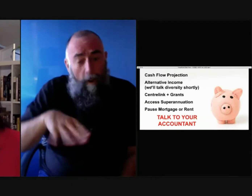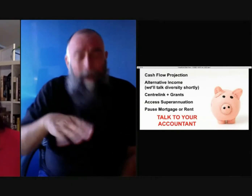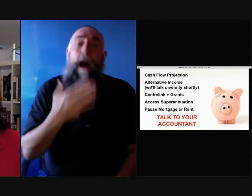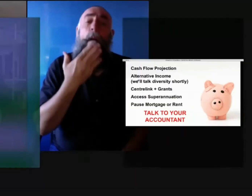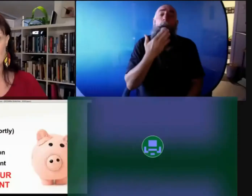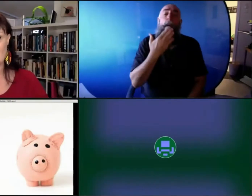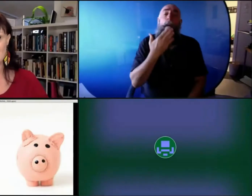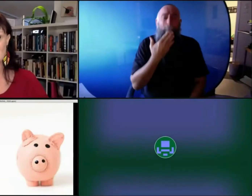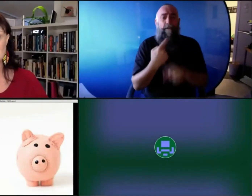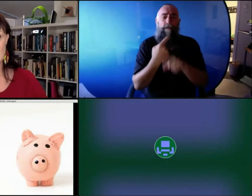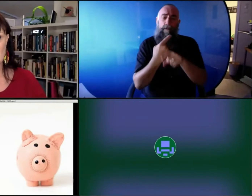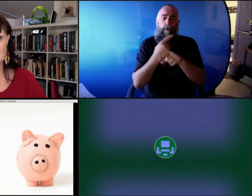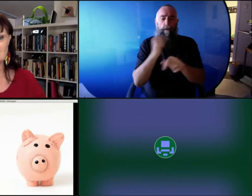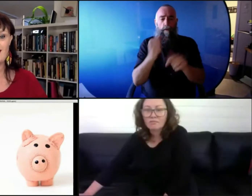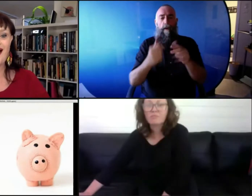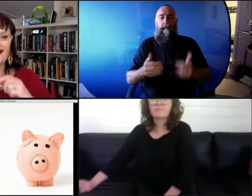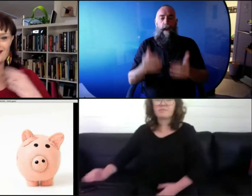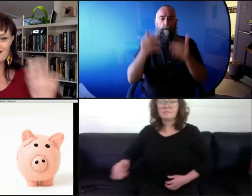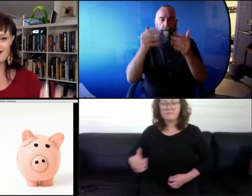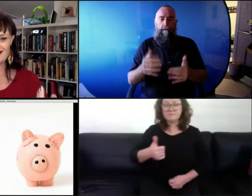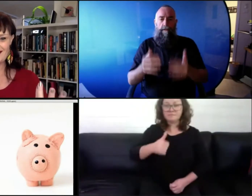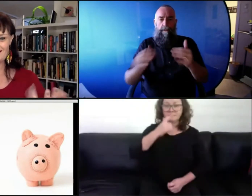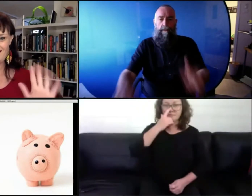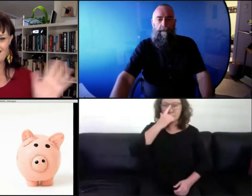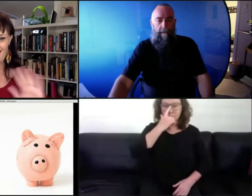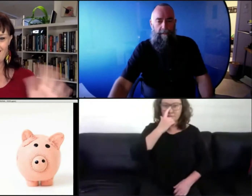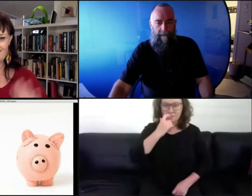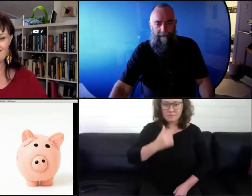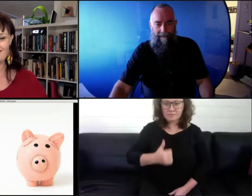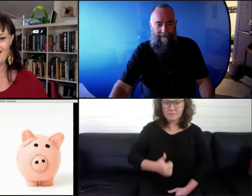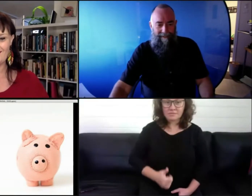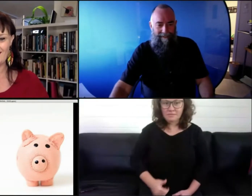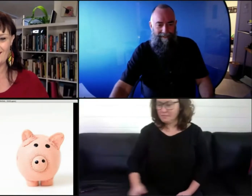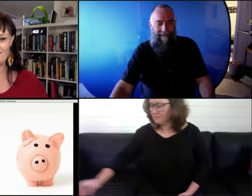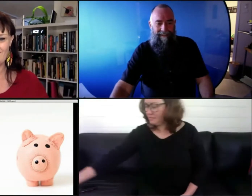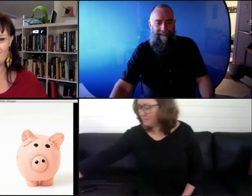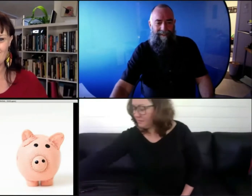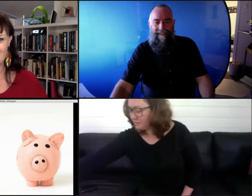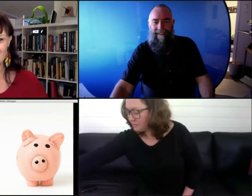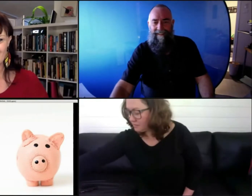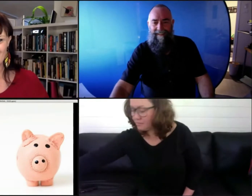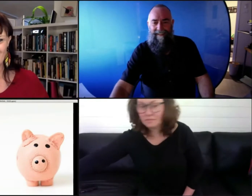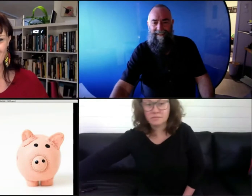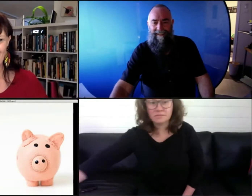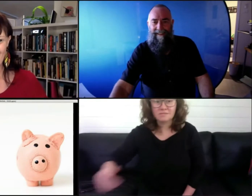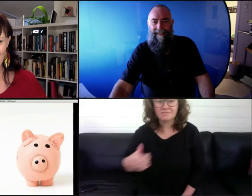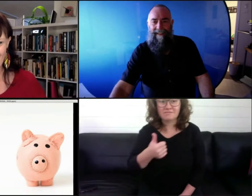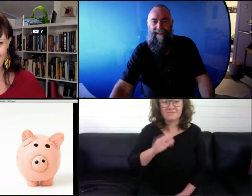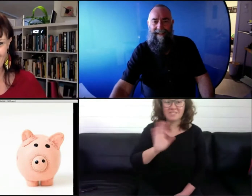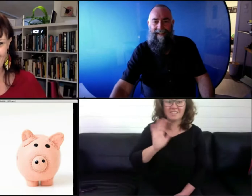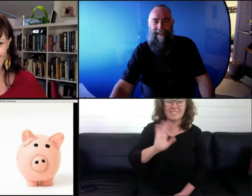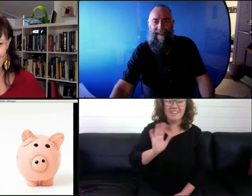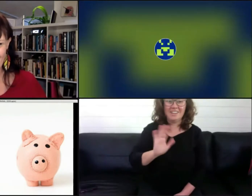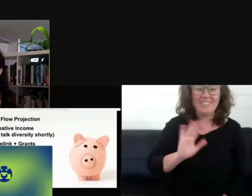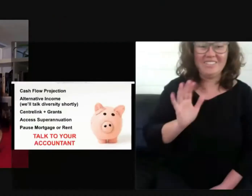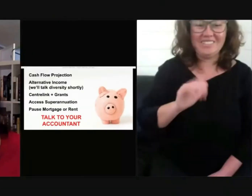your accountant. I understand. Yes, she is. Hi, Carolyn. How are you?